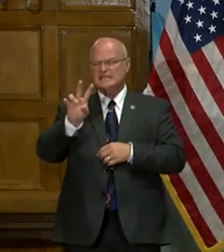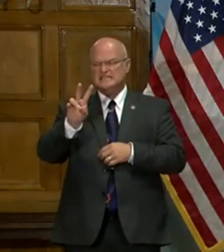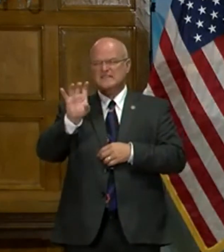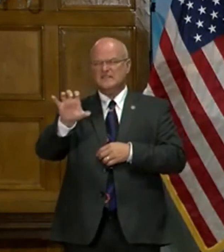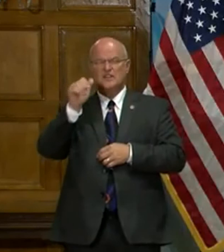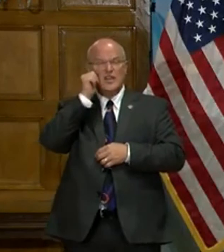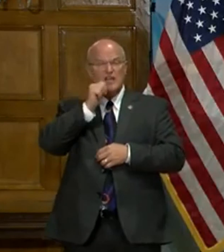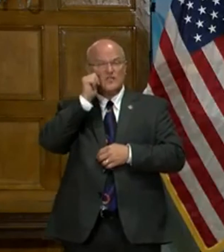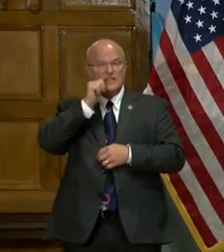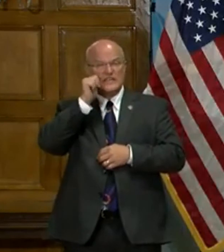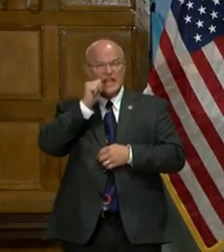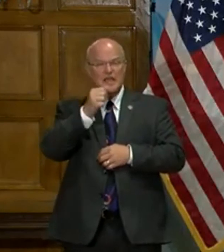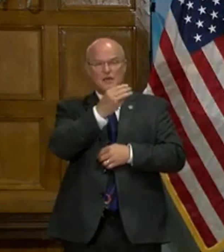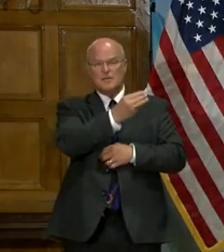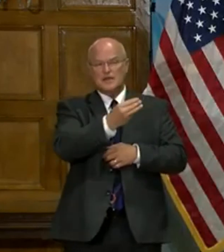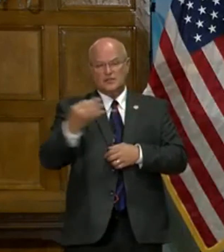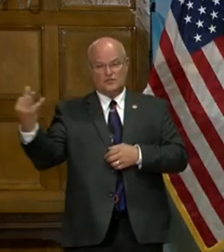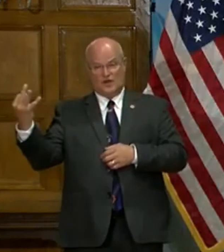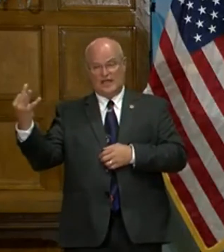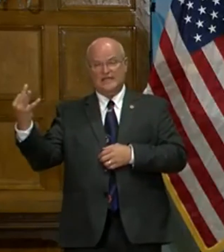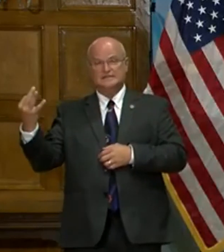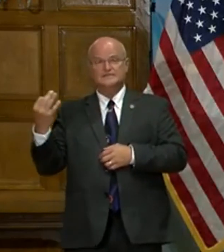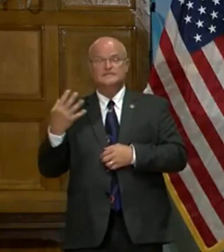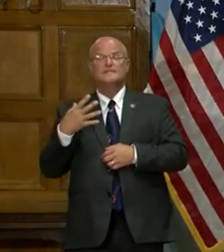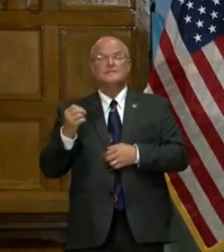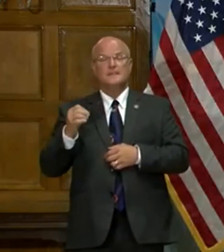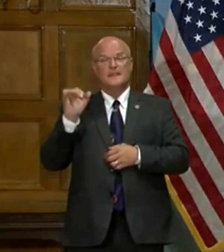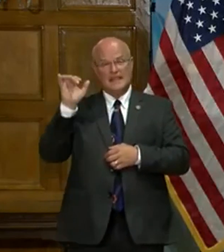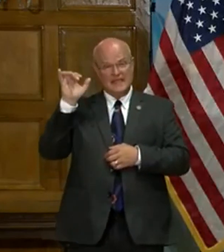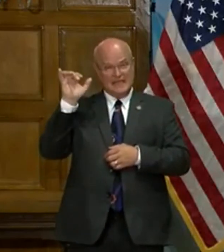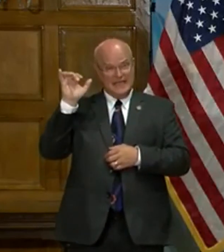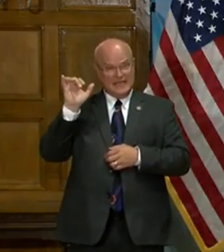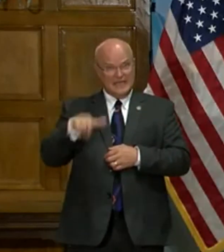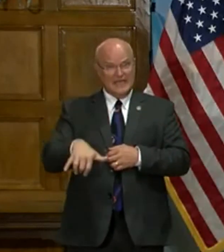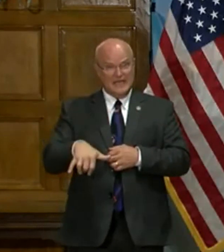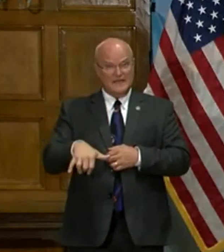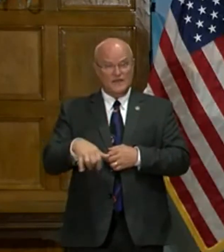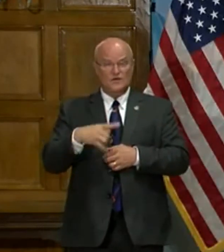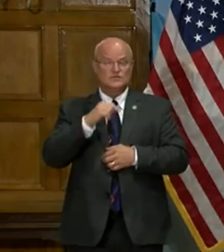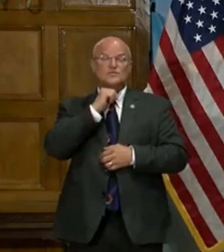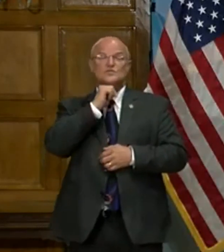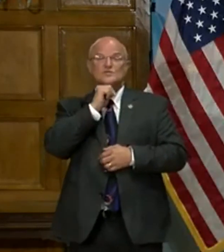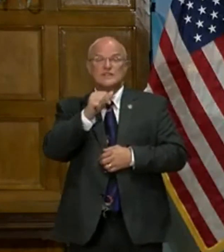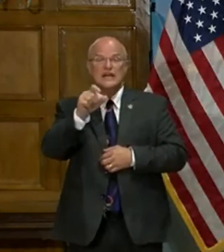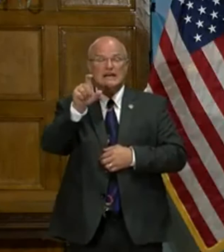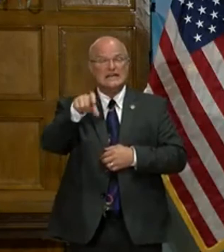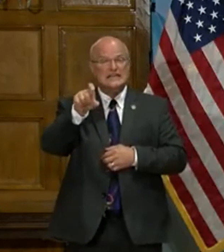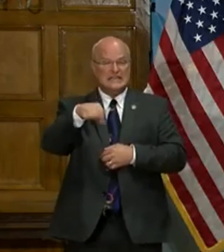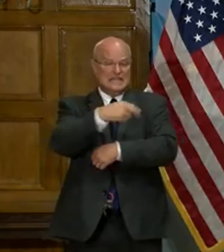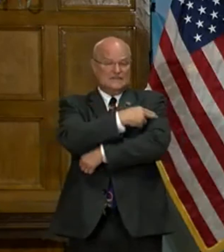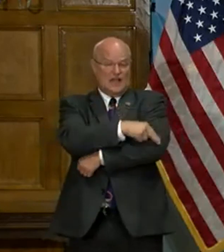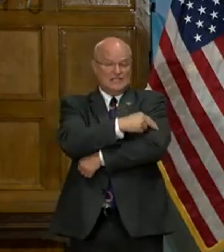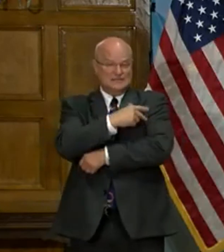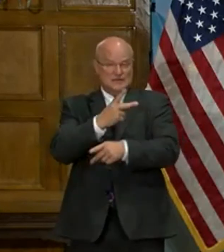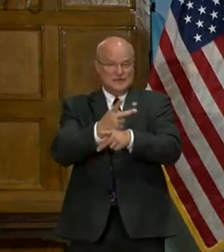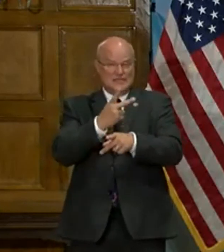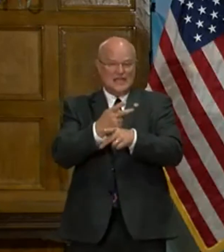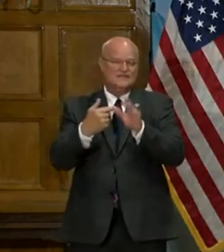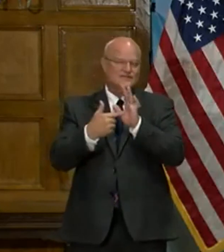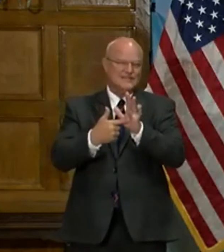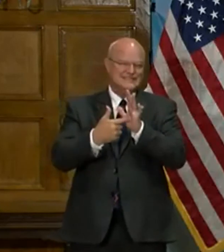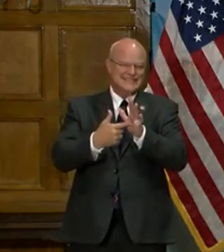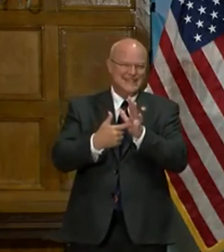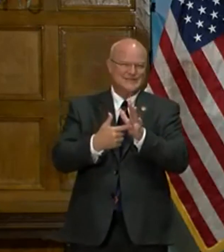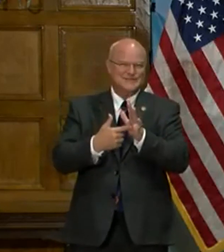700 a day, Monday through Friday. And you know, those who are not in need of hospital care, for